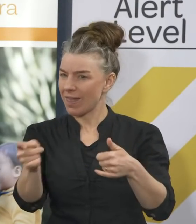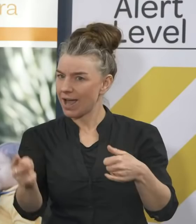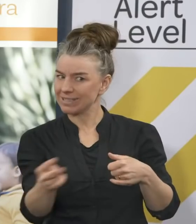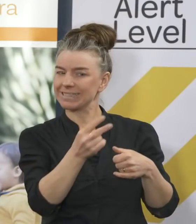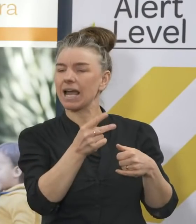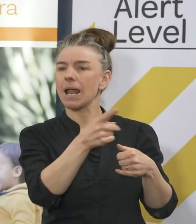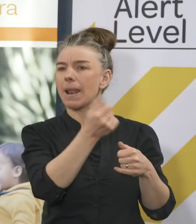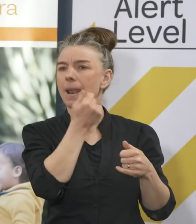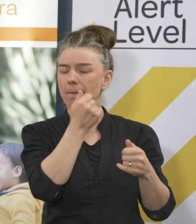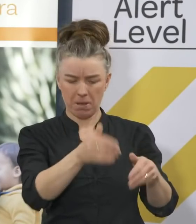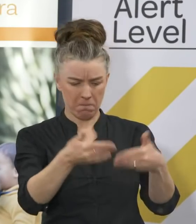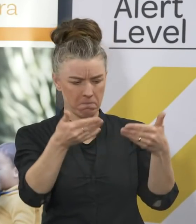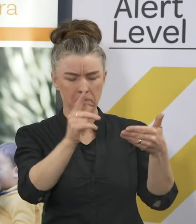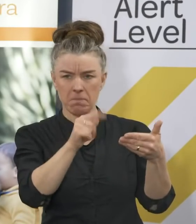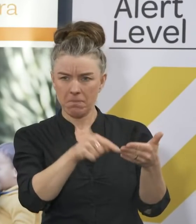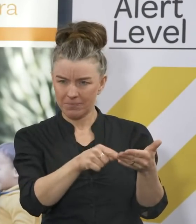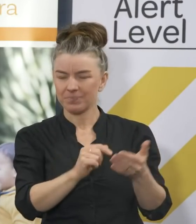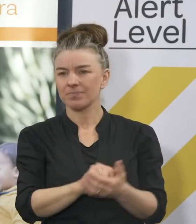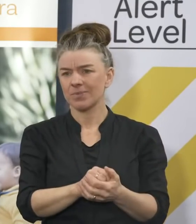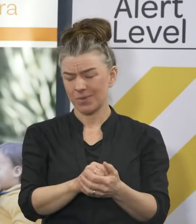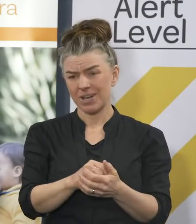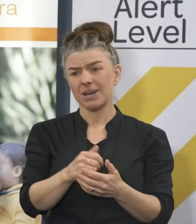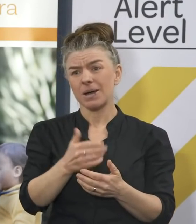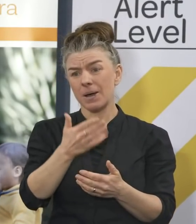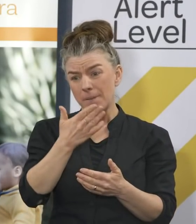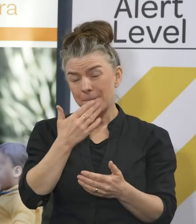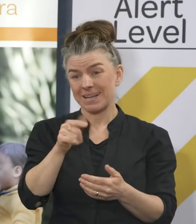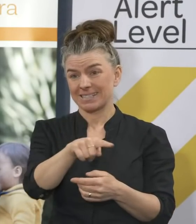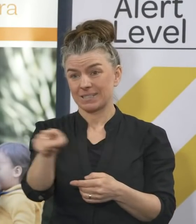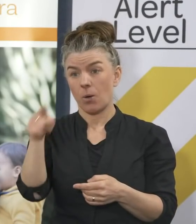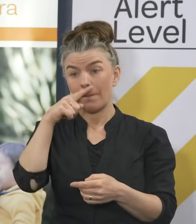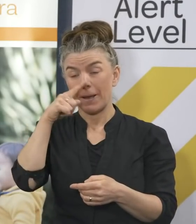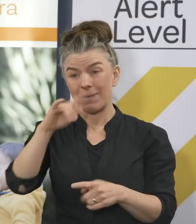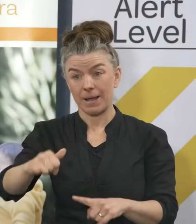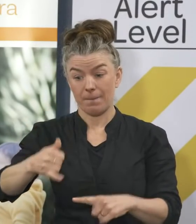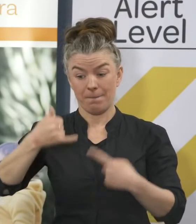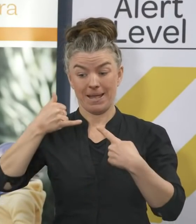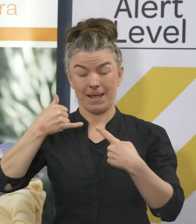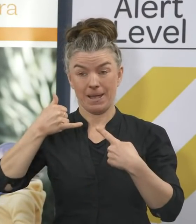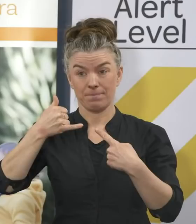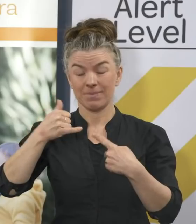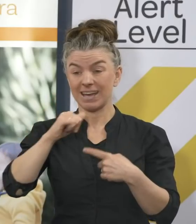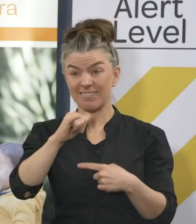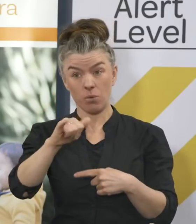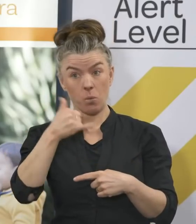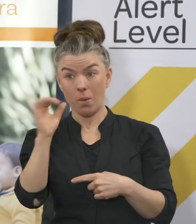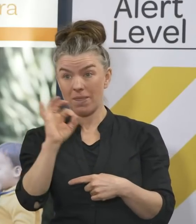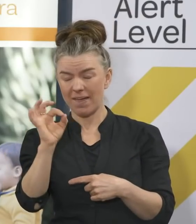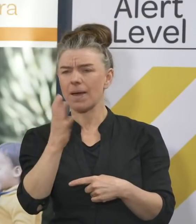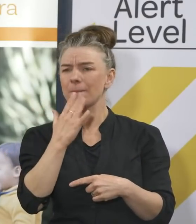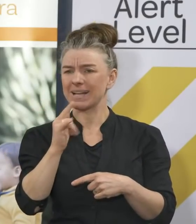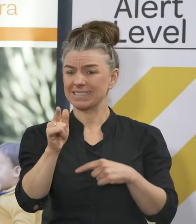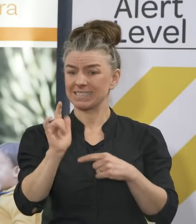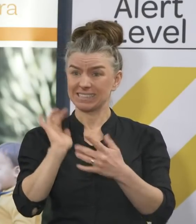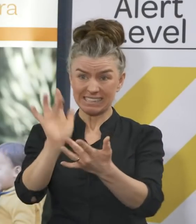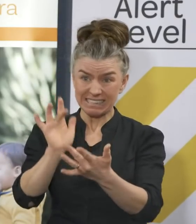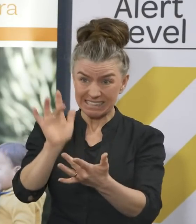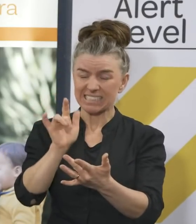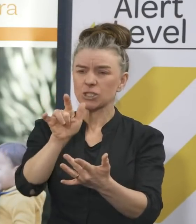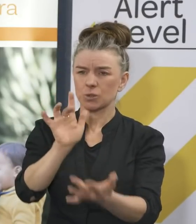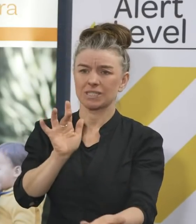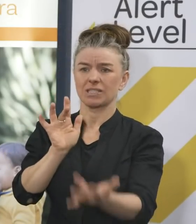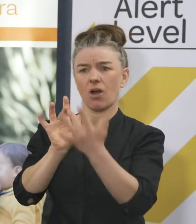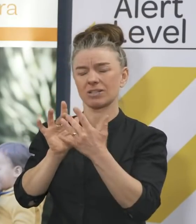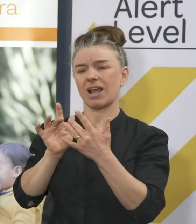from, and we're very keen that those people actually pick up the call, and if they haven't had a call, that they take the initiative